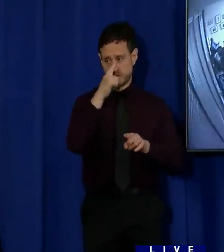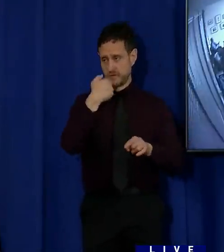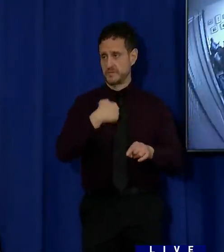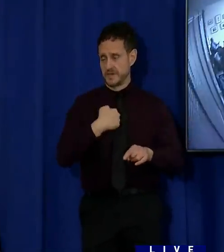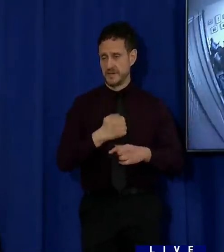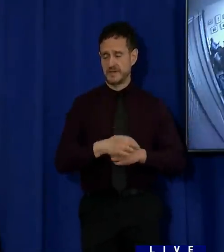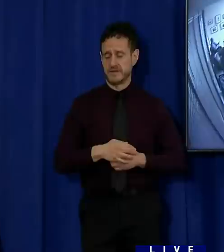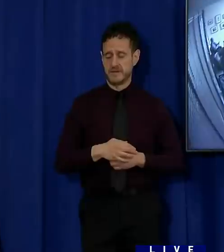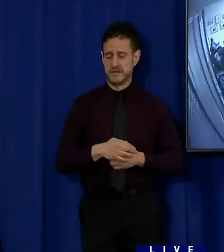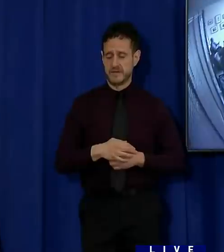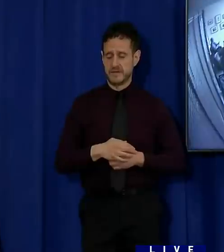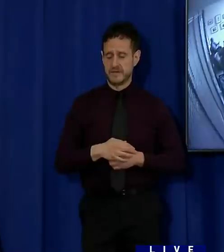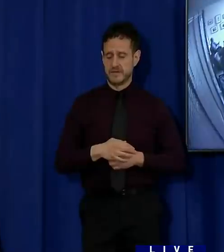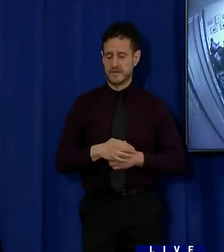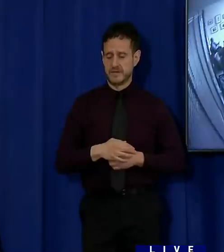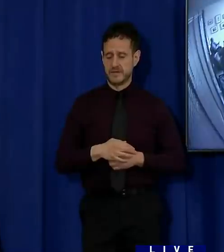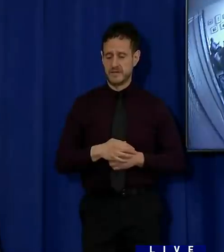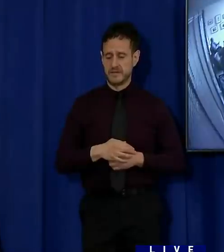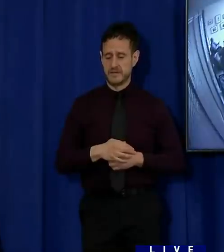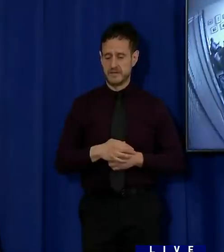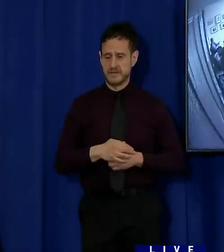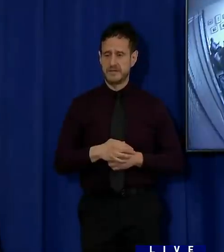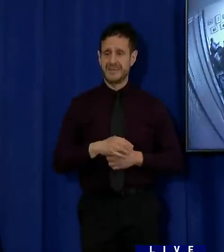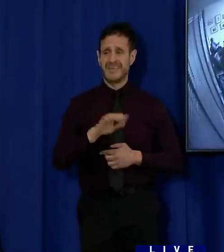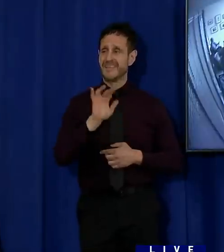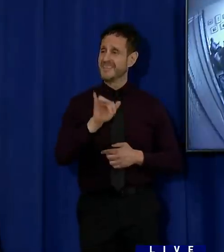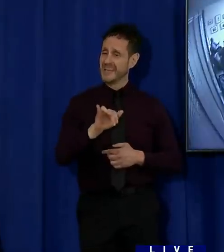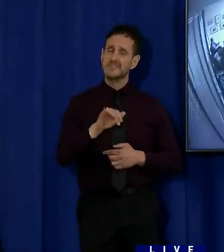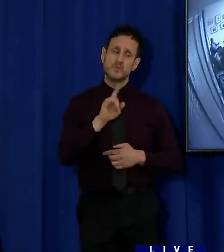So that is the primary reason